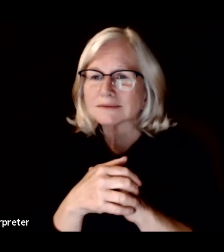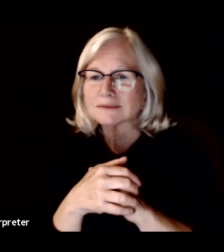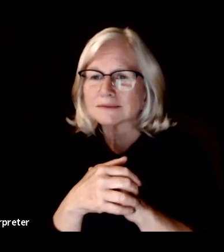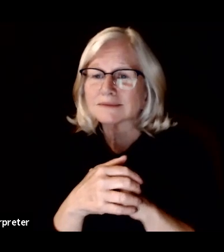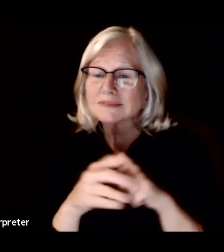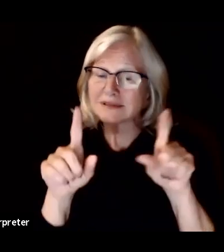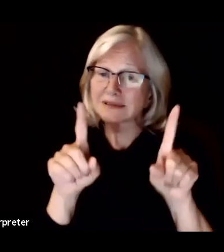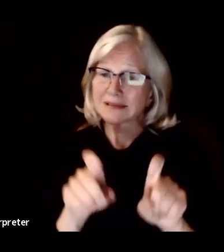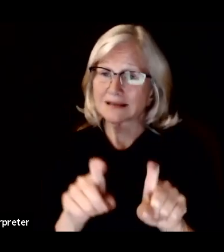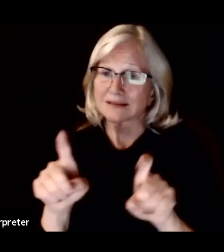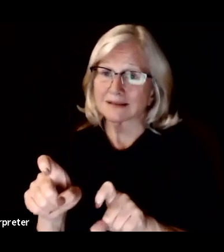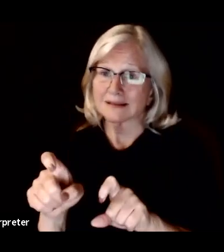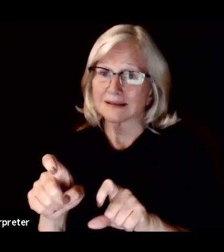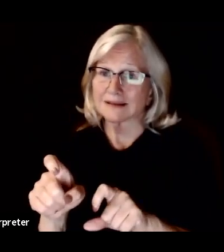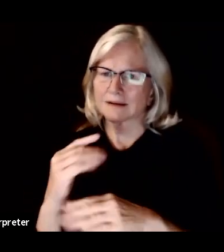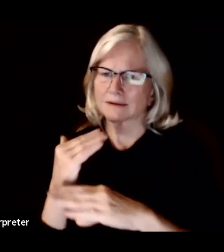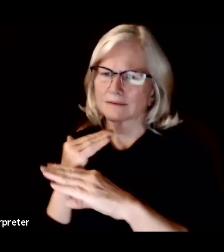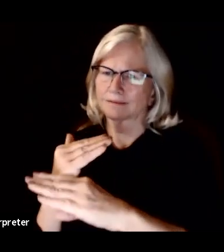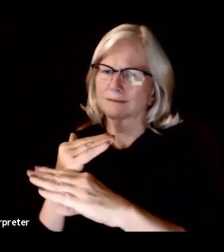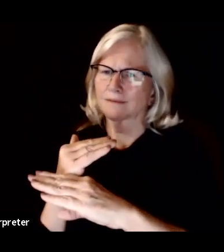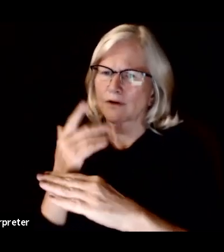but for various reasons,